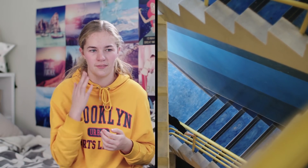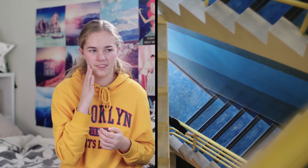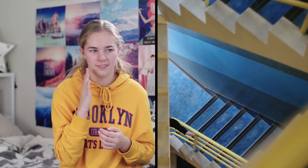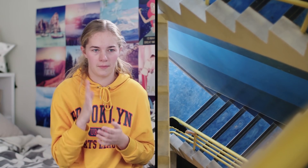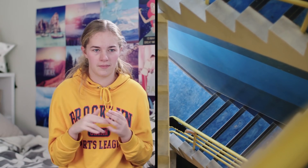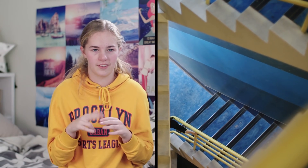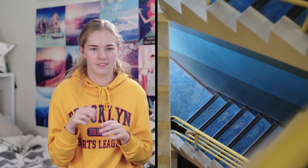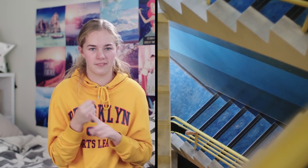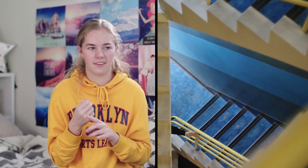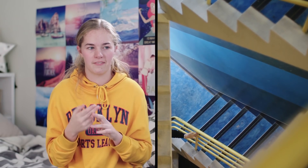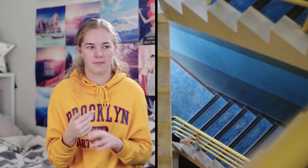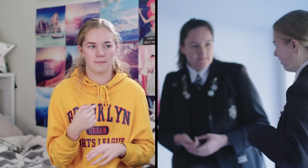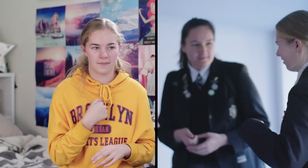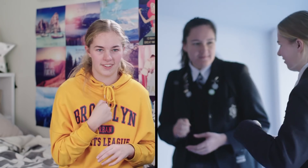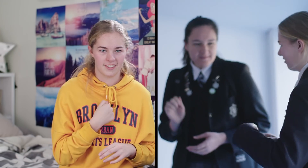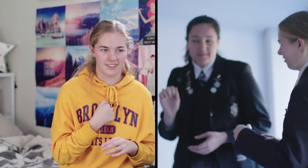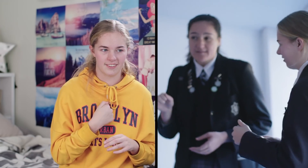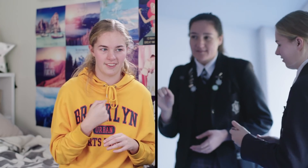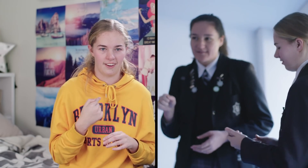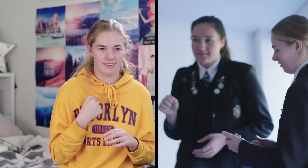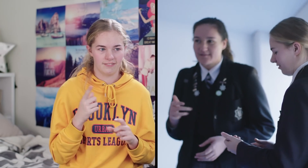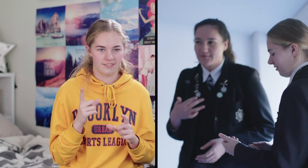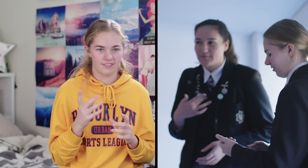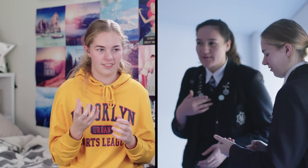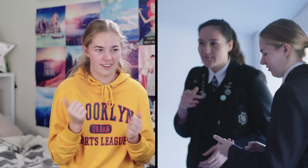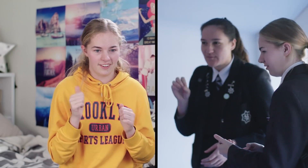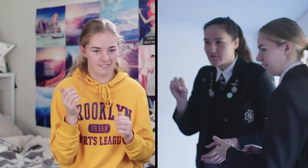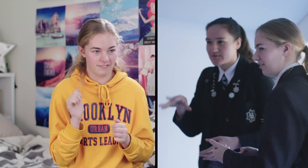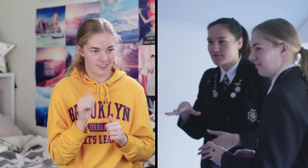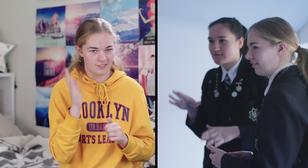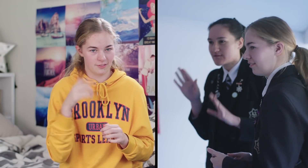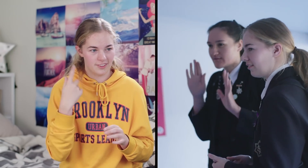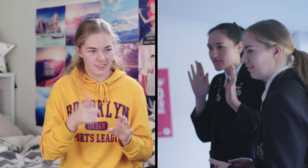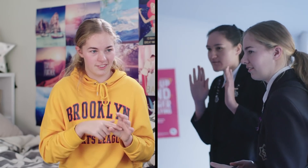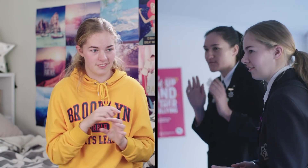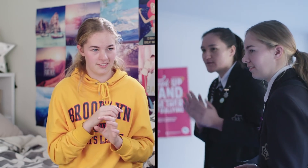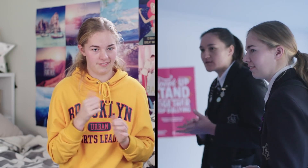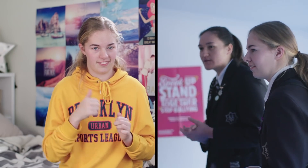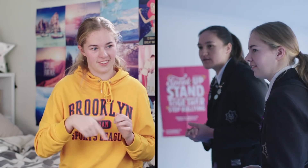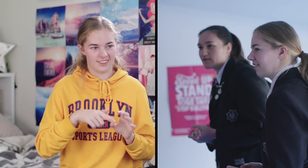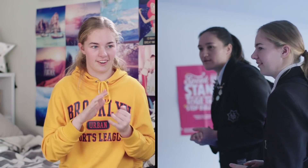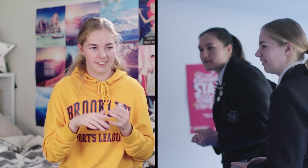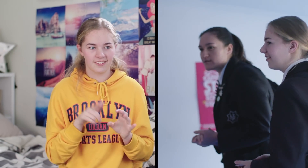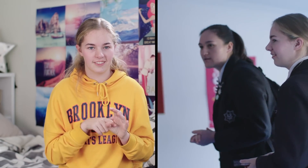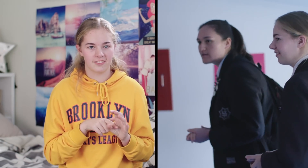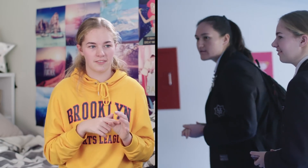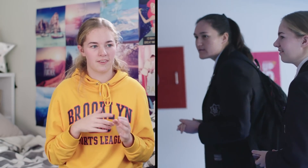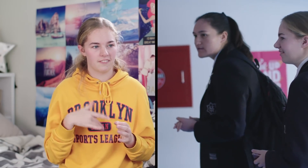So I've nearly finished school. This is my last year. And like, wow, I'm really proud of what